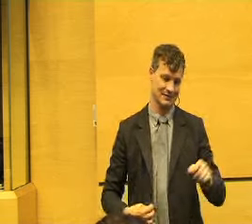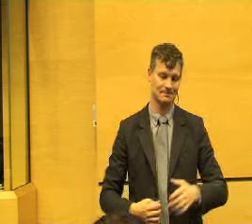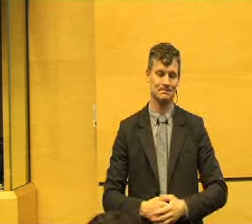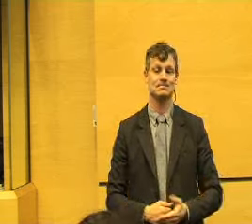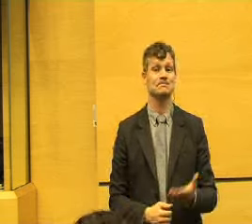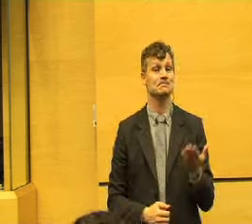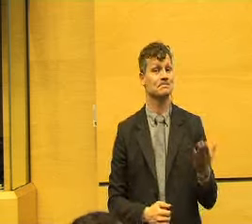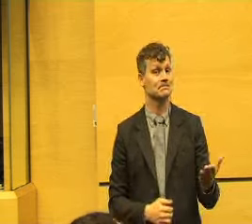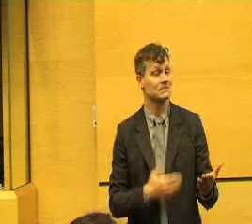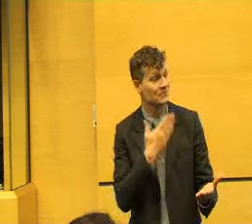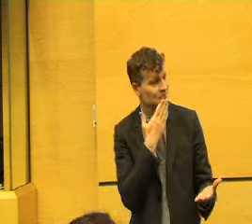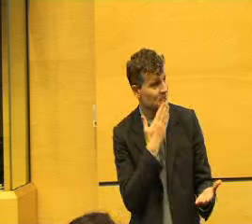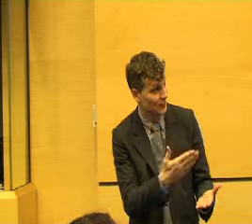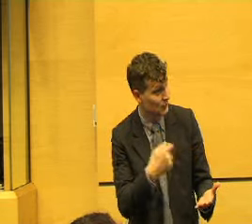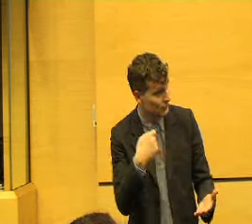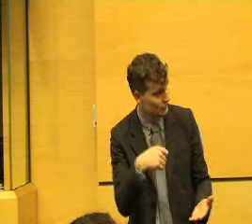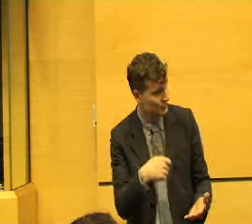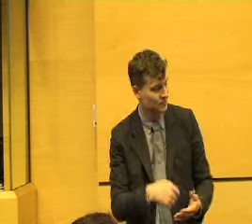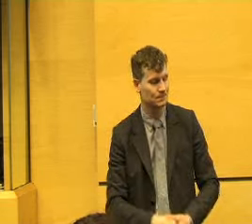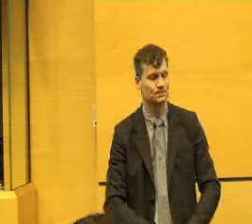Thank you, Madam Chair.